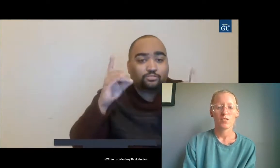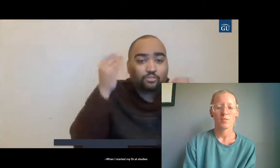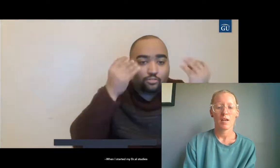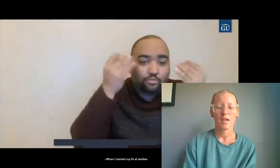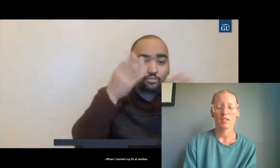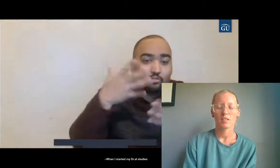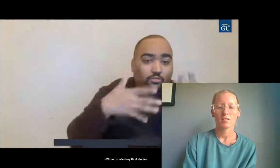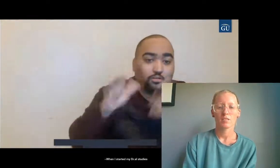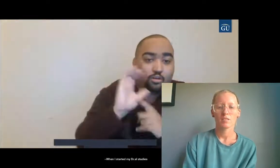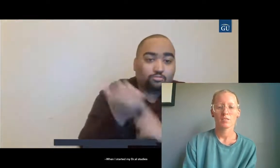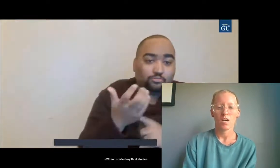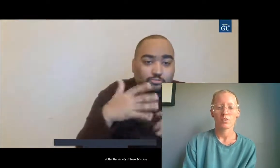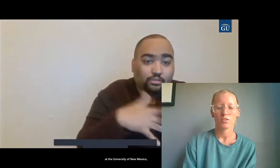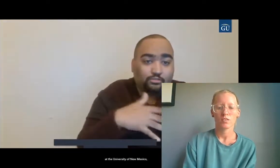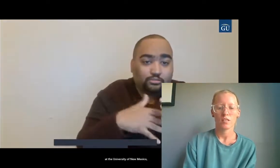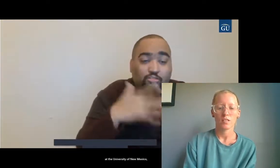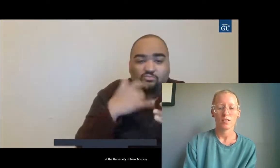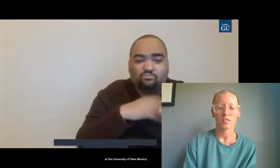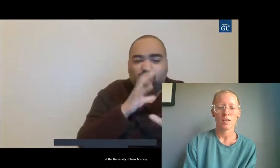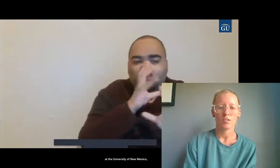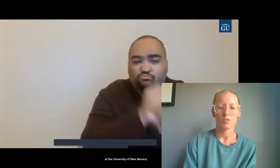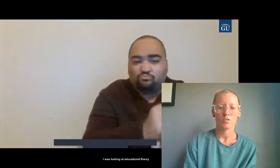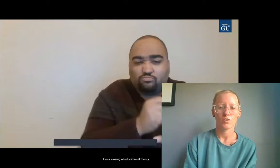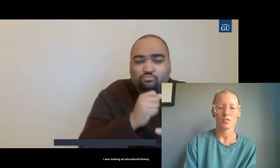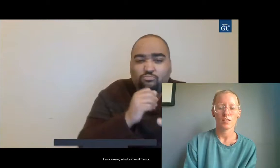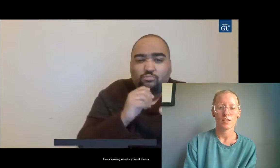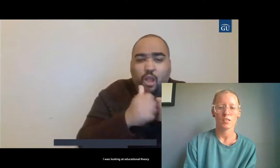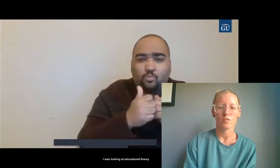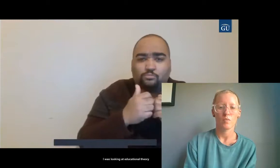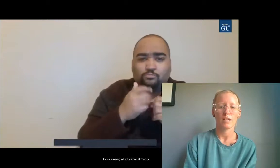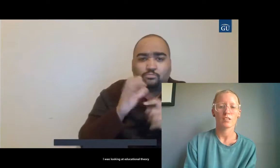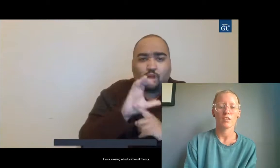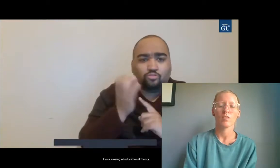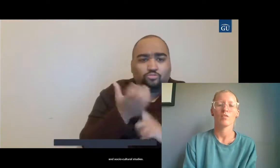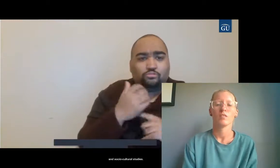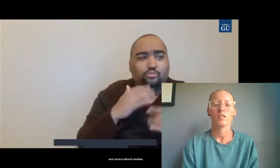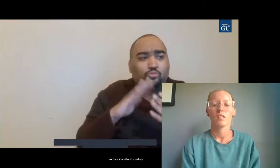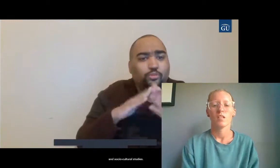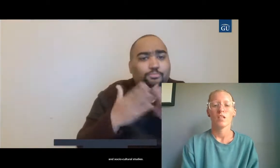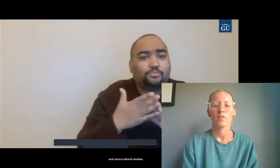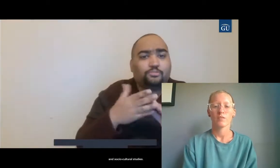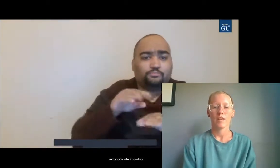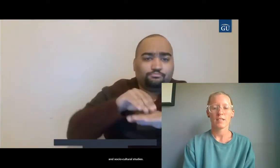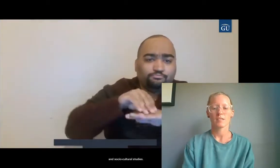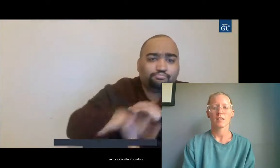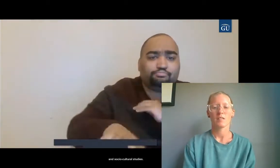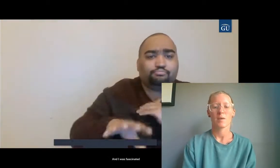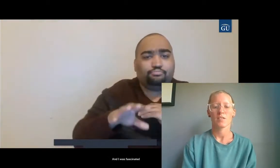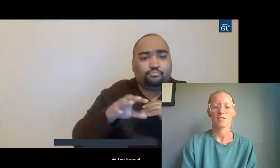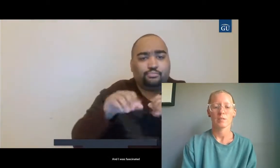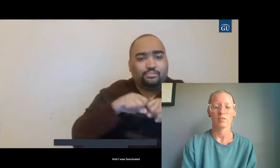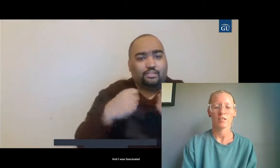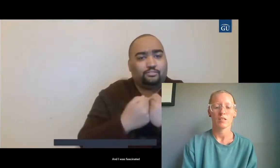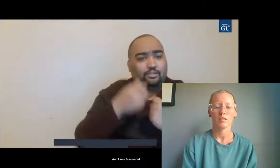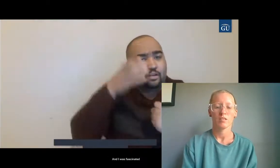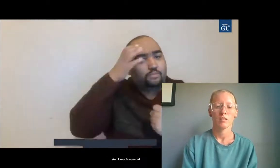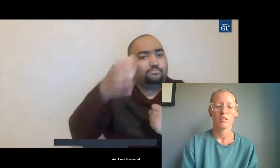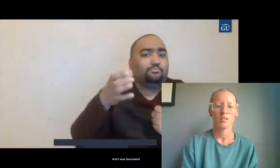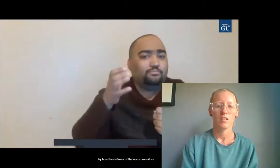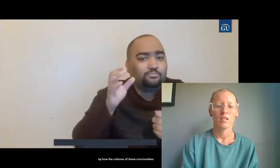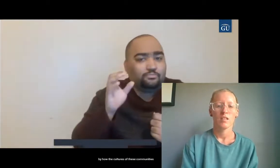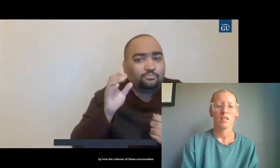When I started my doctor's studies at the university in New Mexico, I was fascinated about this